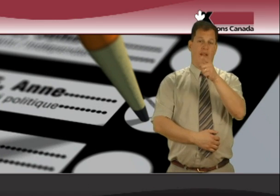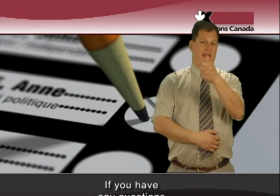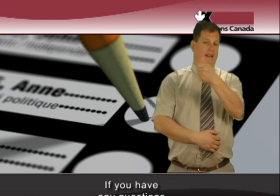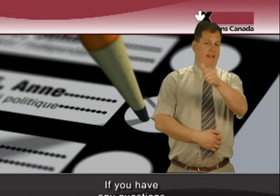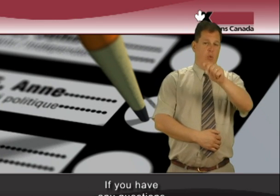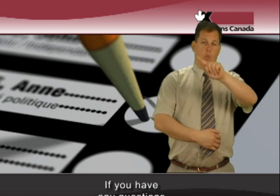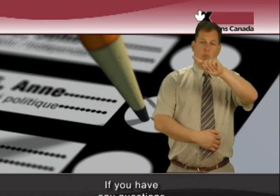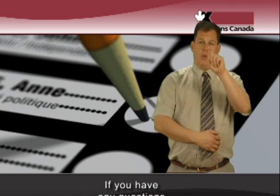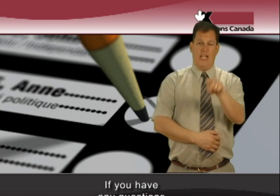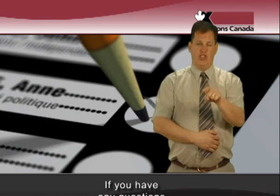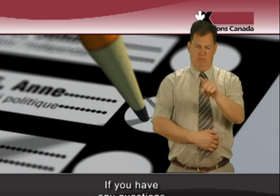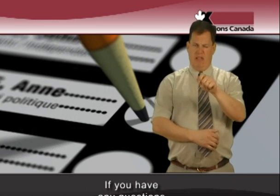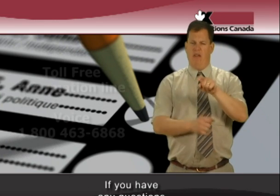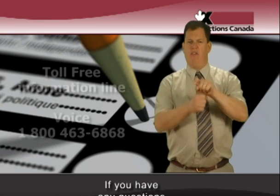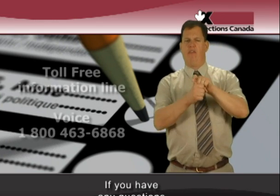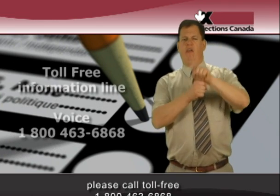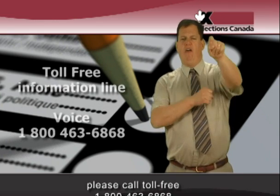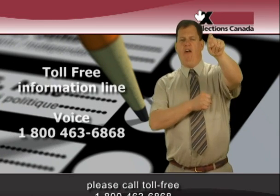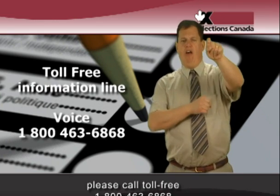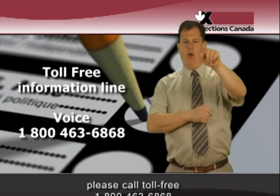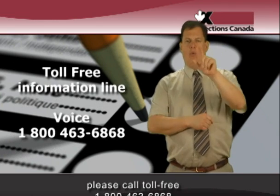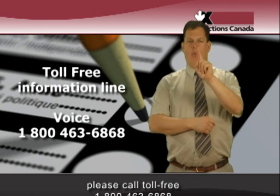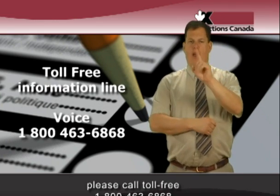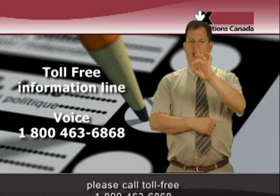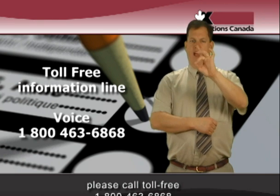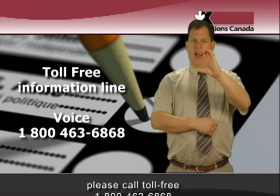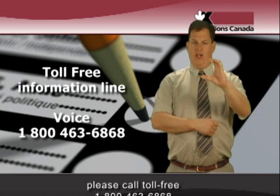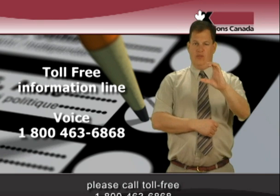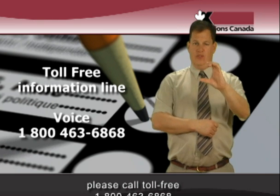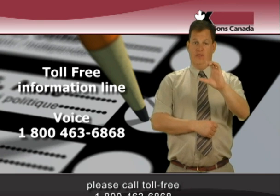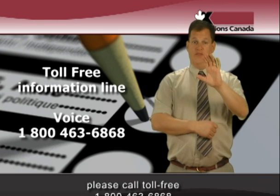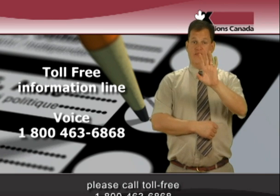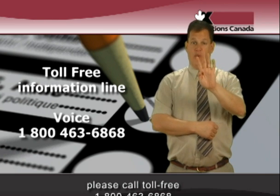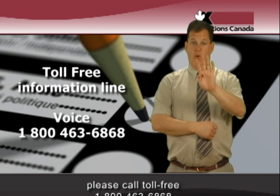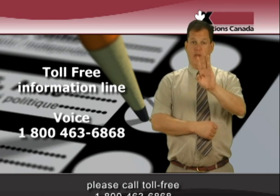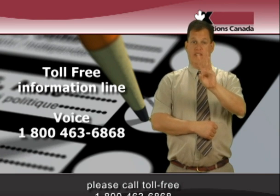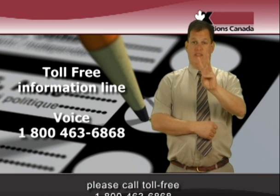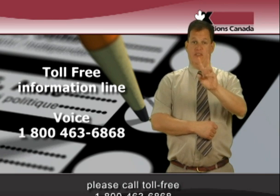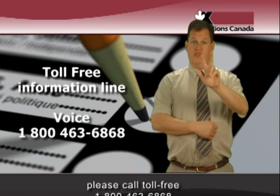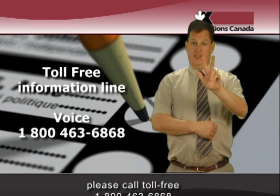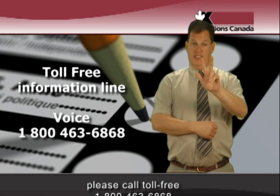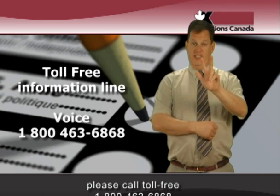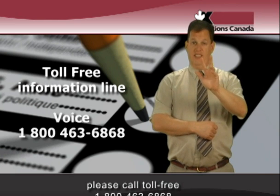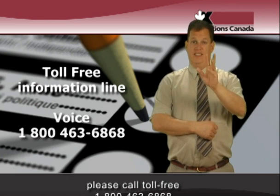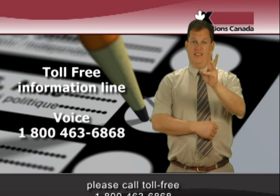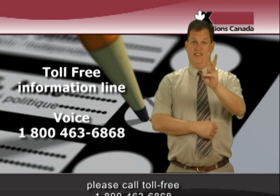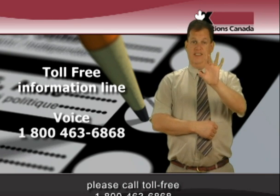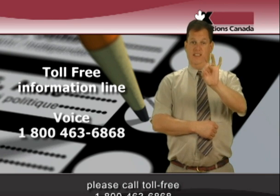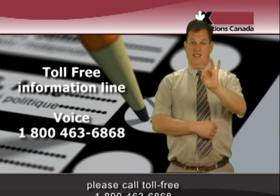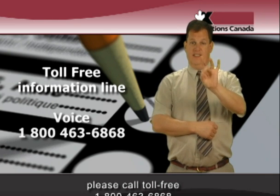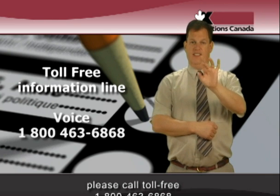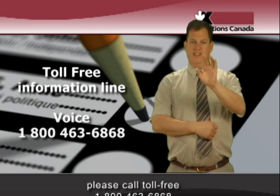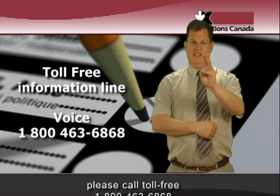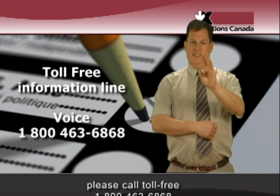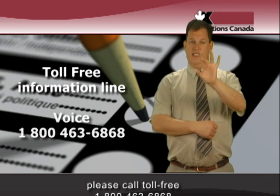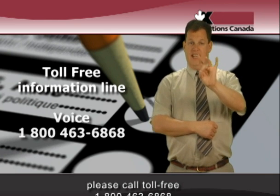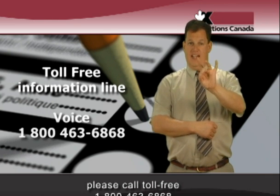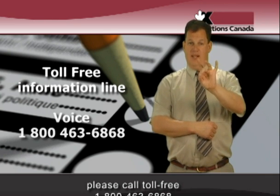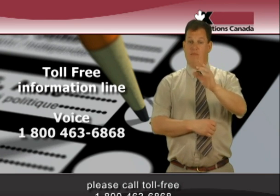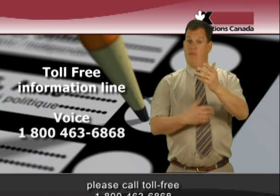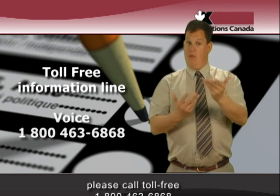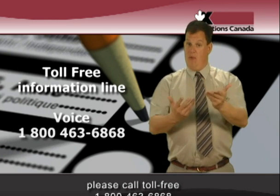If you have any questions, please call toll-free 1-800-463